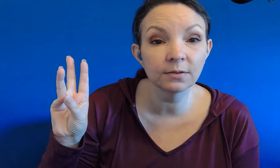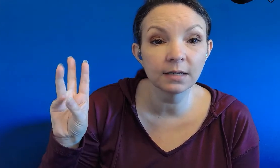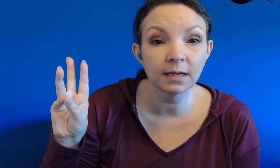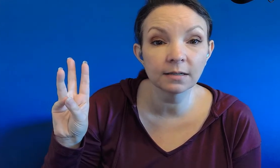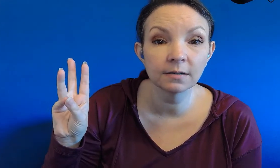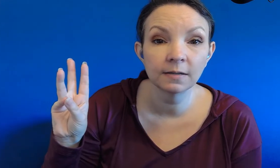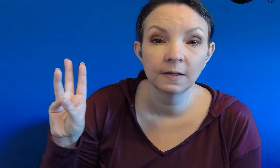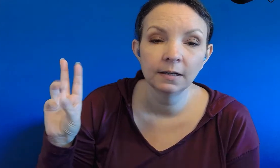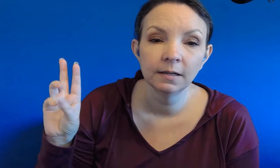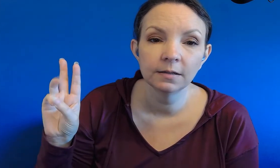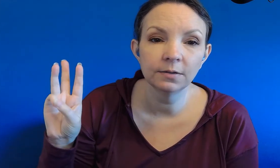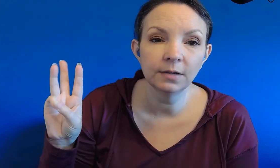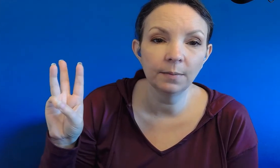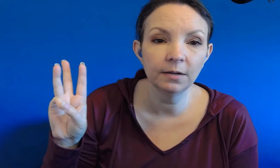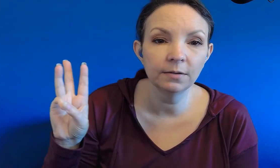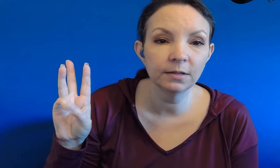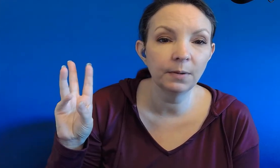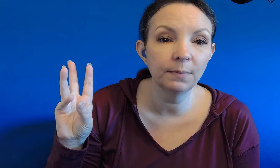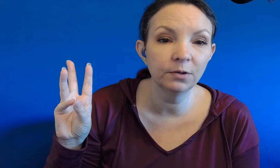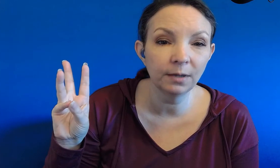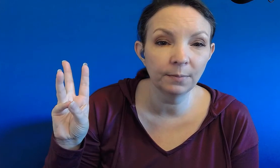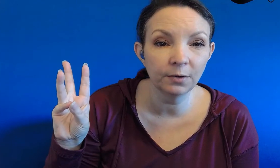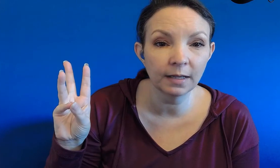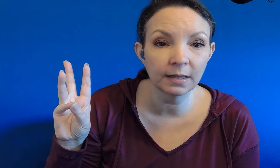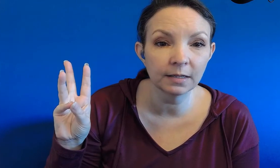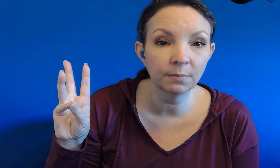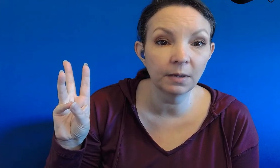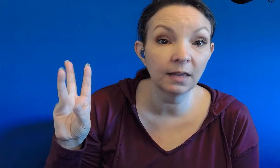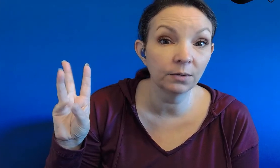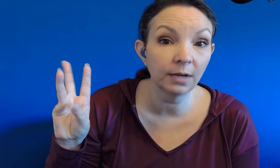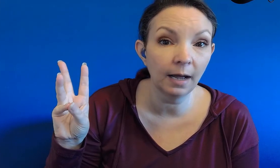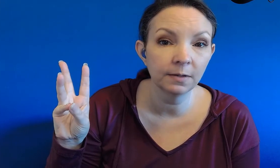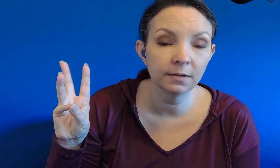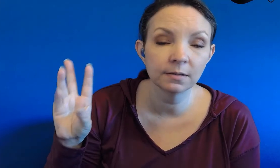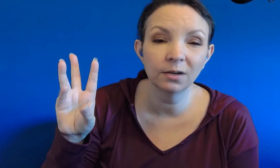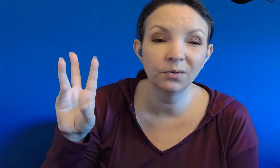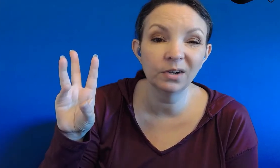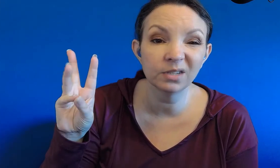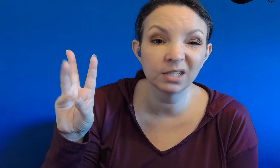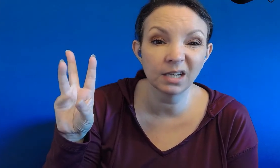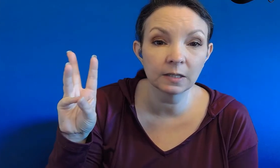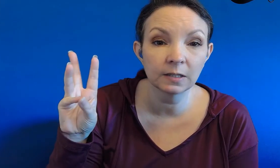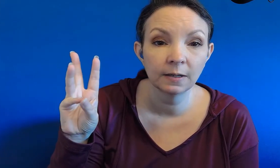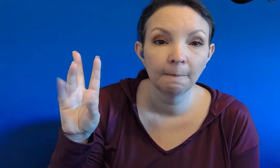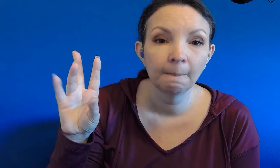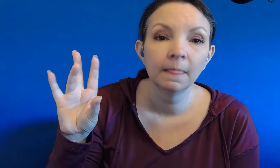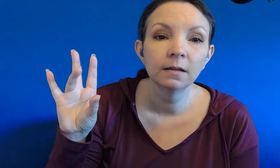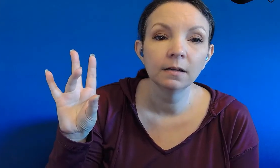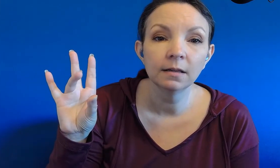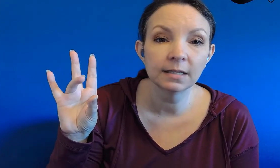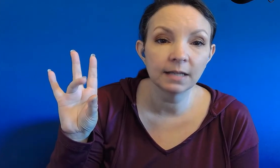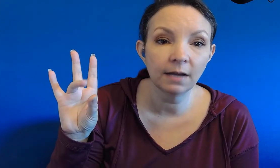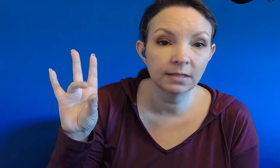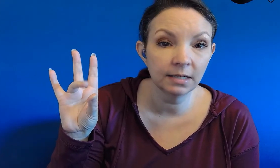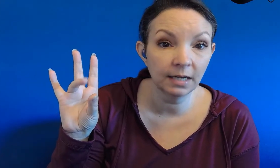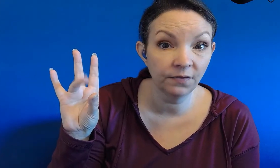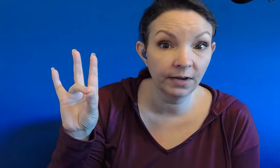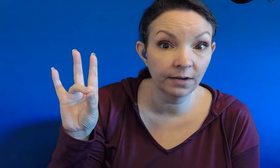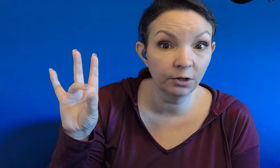6. So W, some people do W like this, but they don't tap. So we go 6. And then 7 is the next finger, your ring